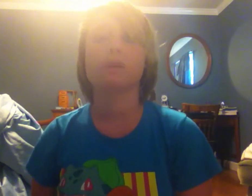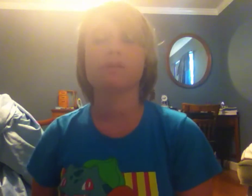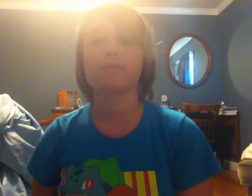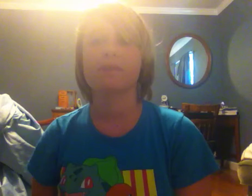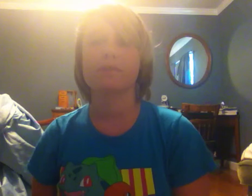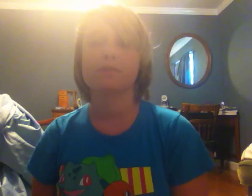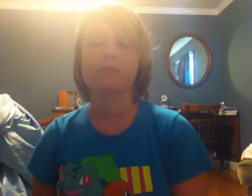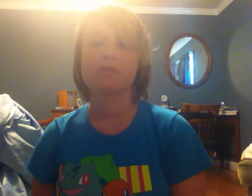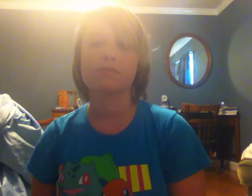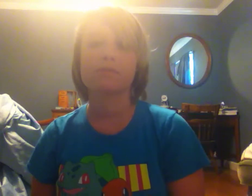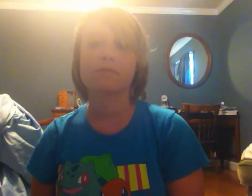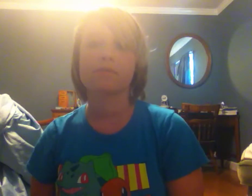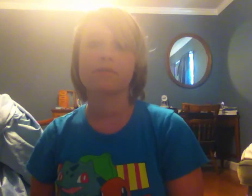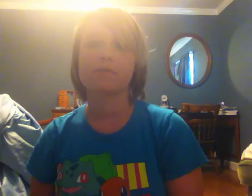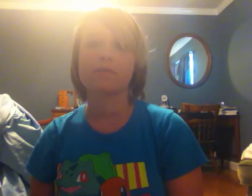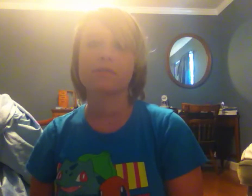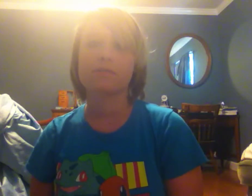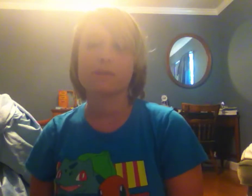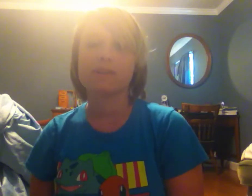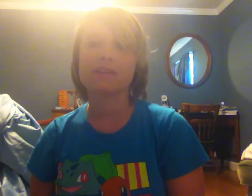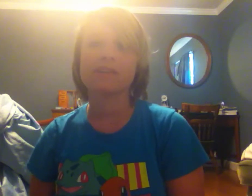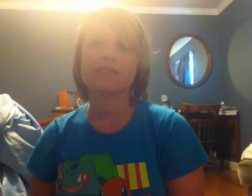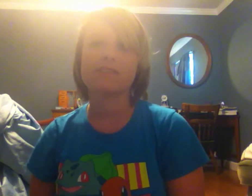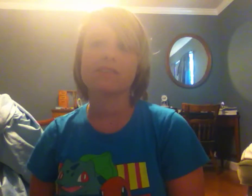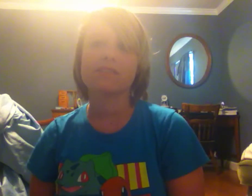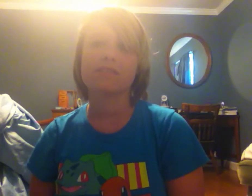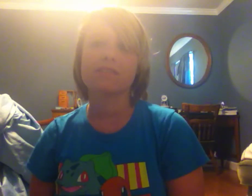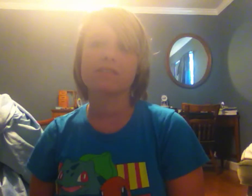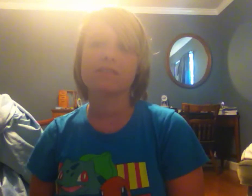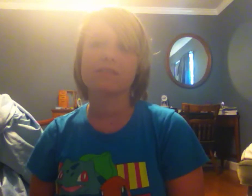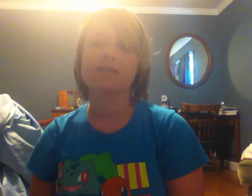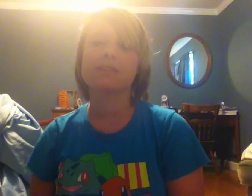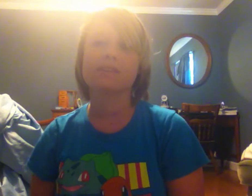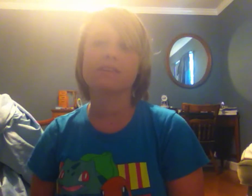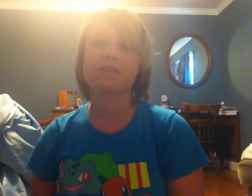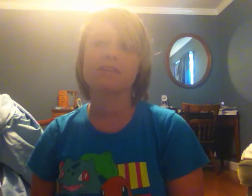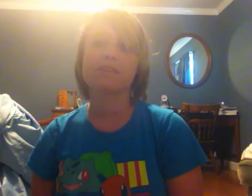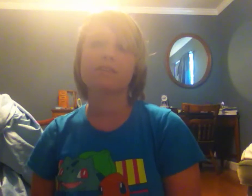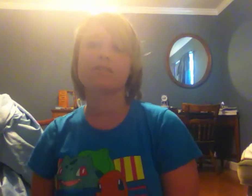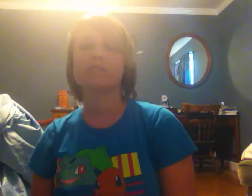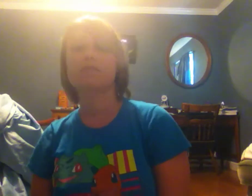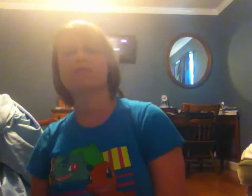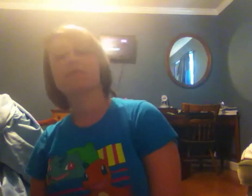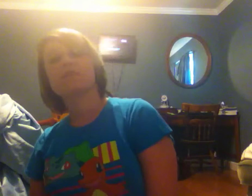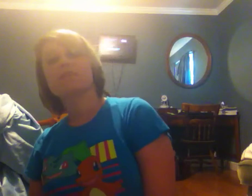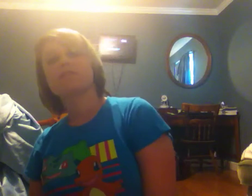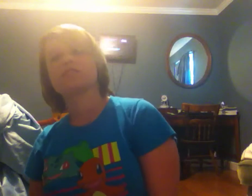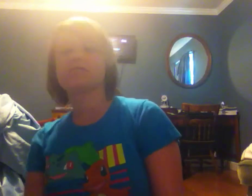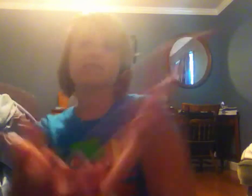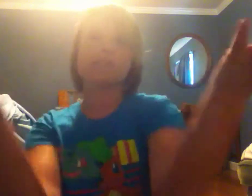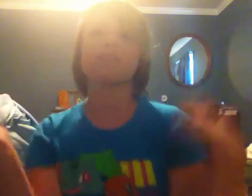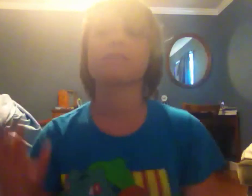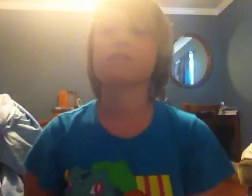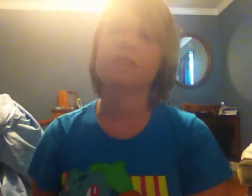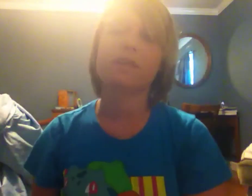watch my videos really, really should just share this video.